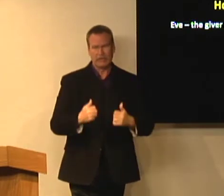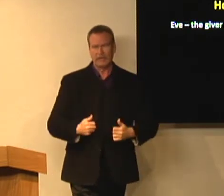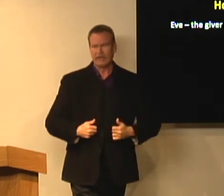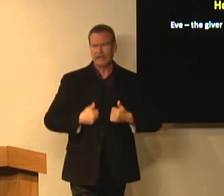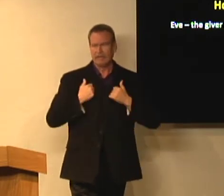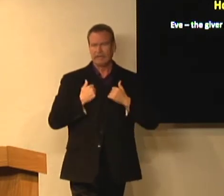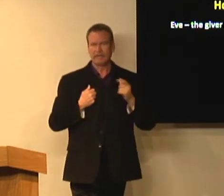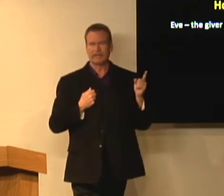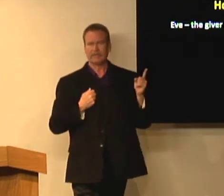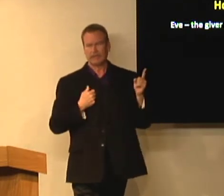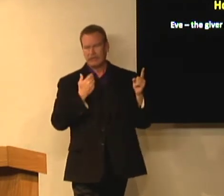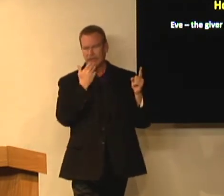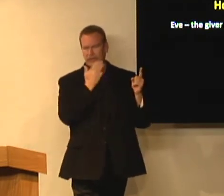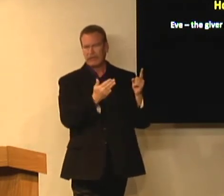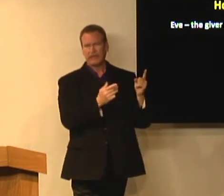Eve was the giver of life.